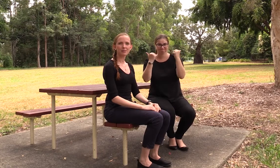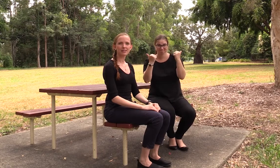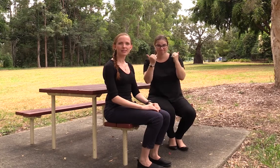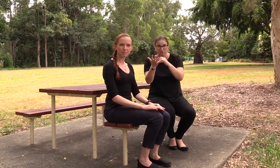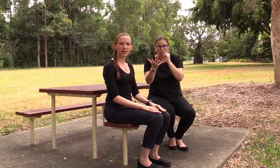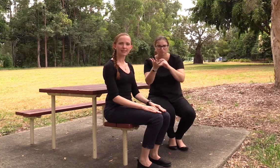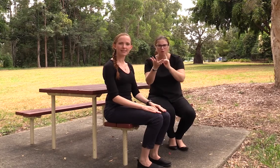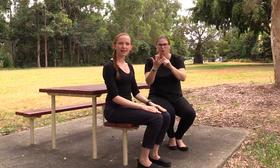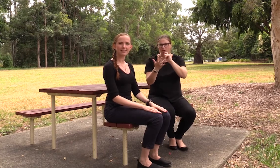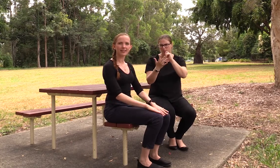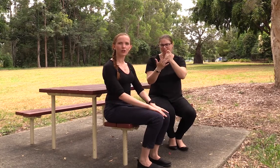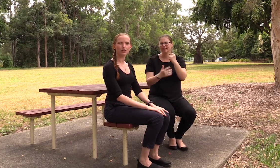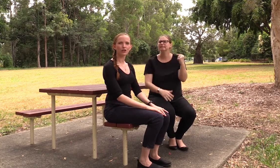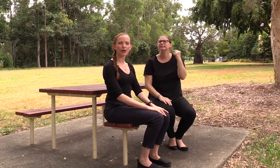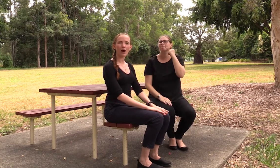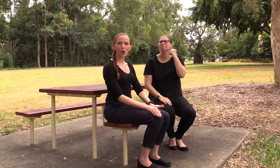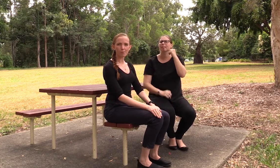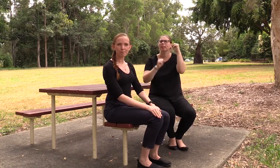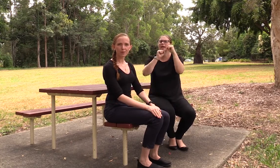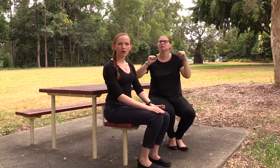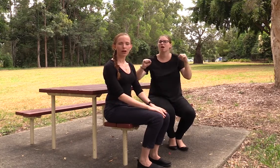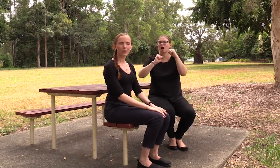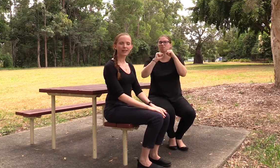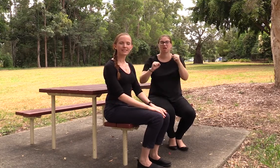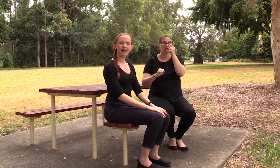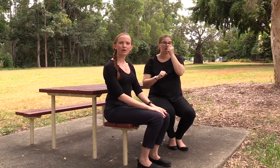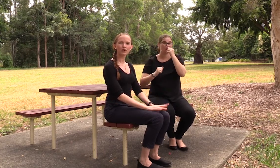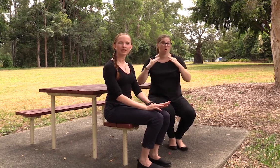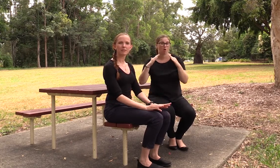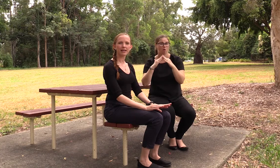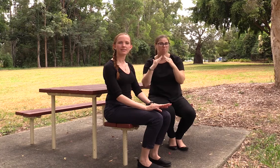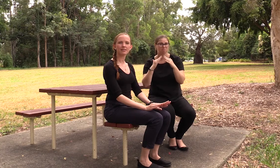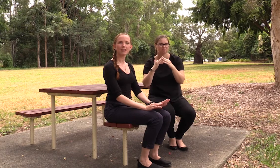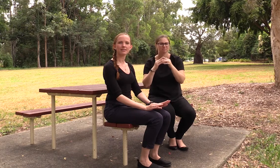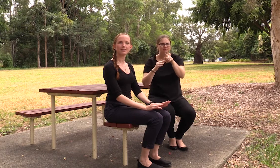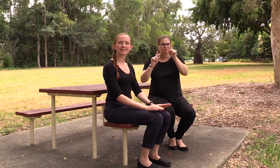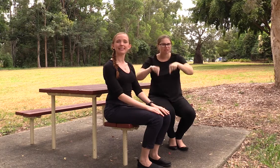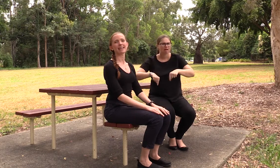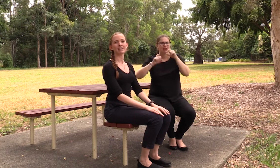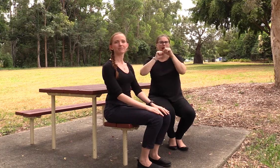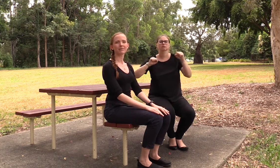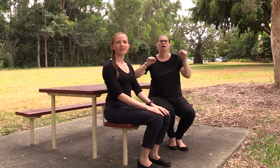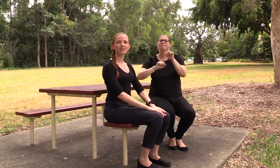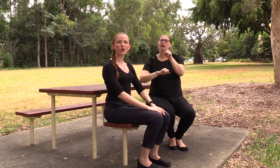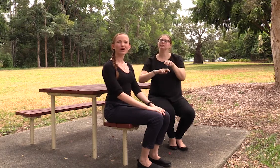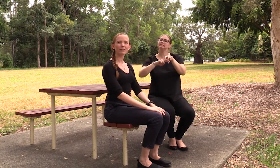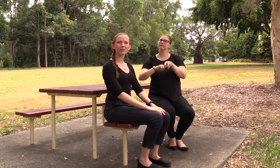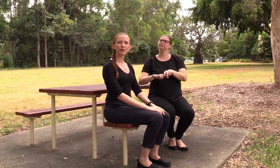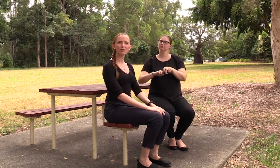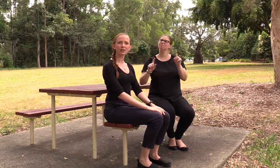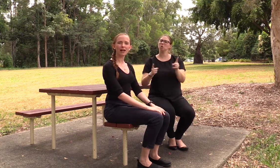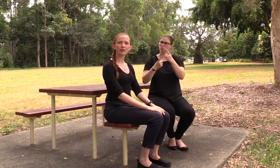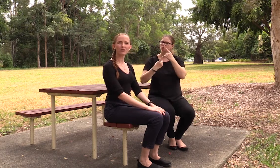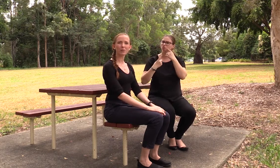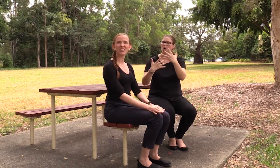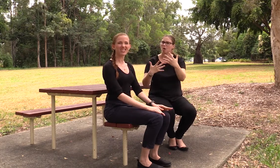through some simple exercises that you can do at home. We're going to start off doing some exercises sitting down. So even if